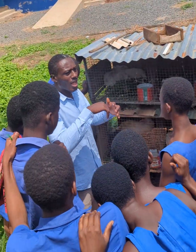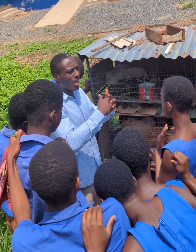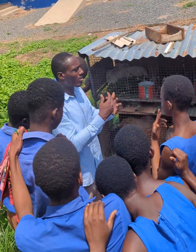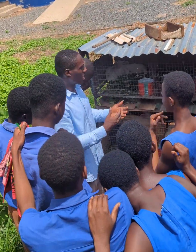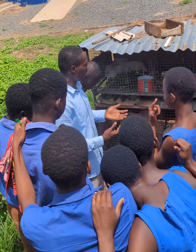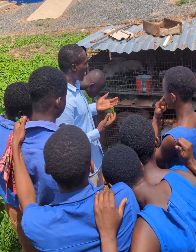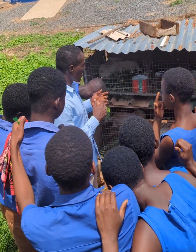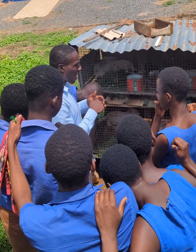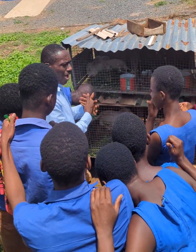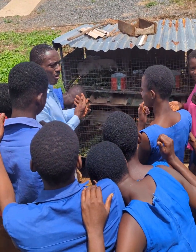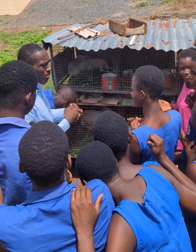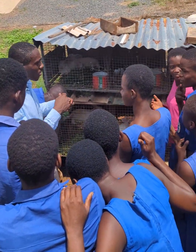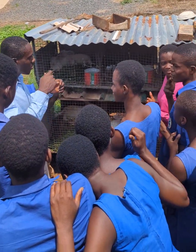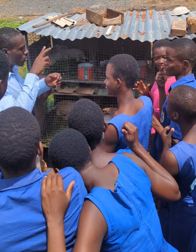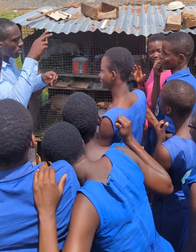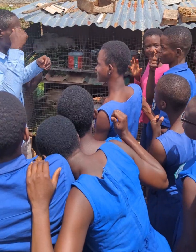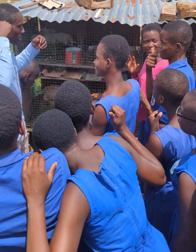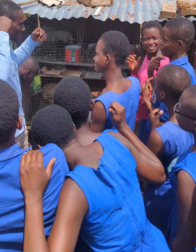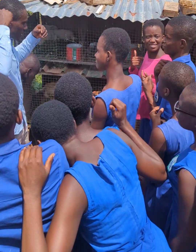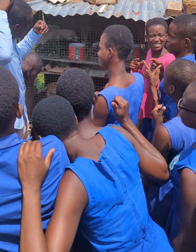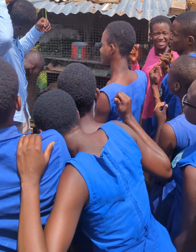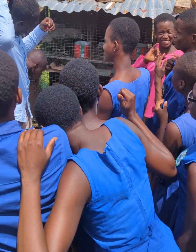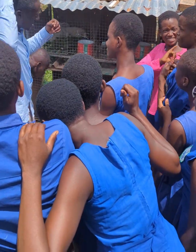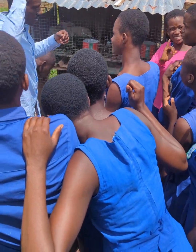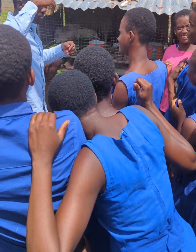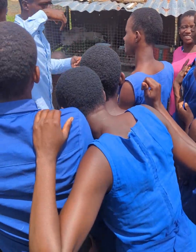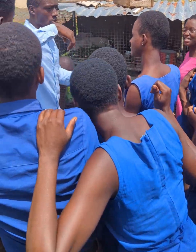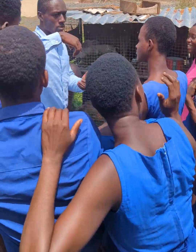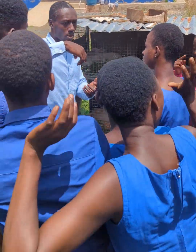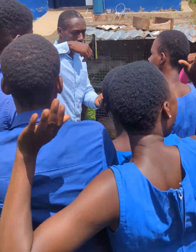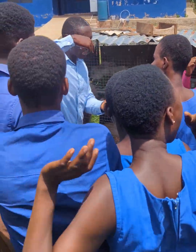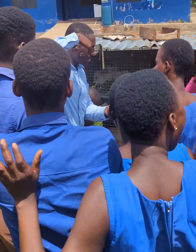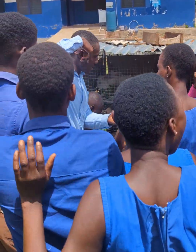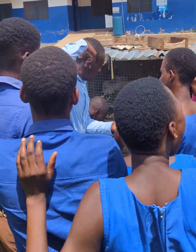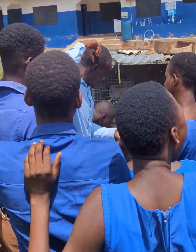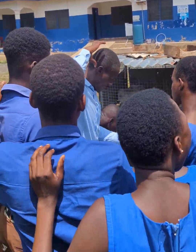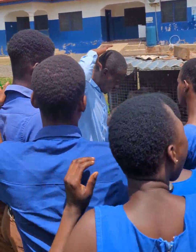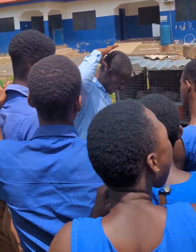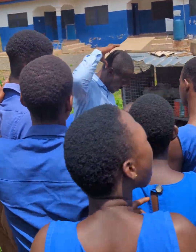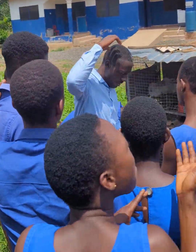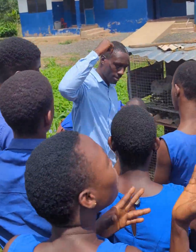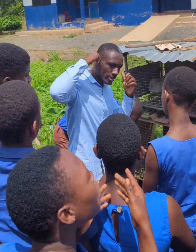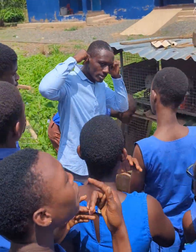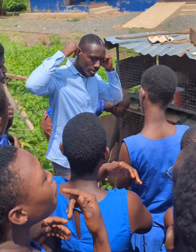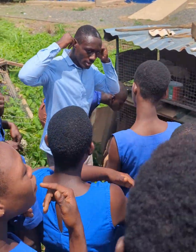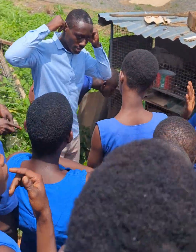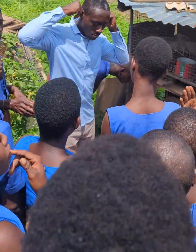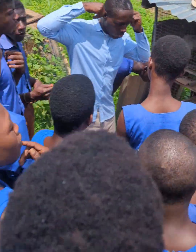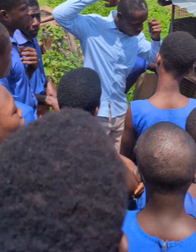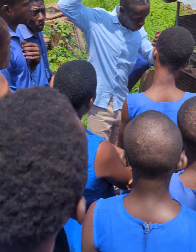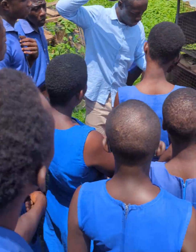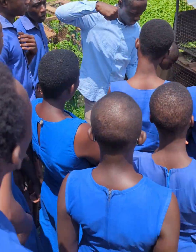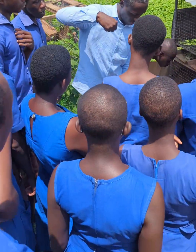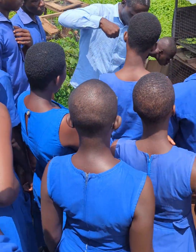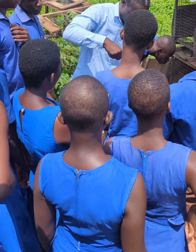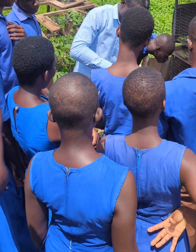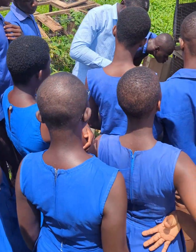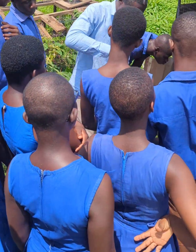at a time. Thank you guys for watching this video. I'll see you in my next video. It's bye for now.